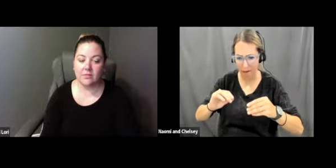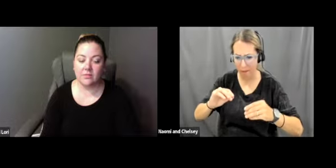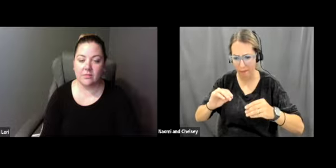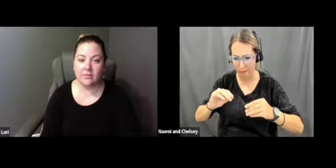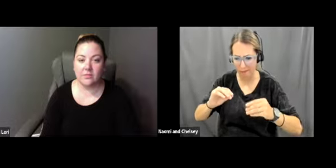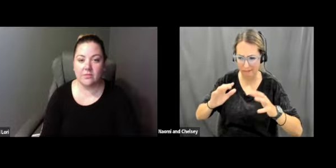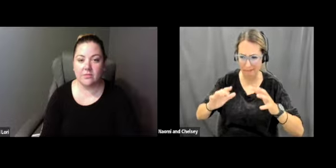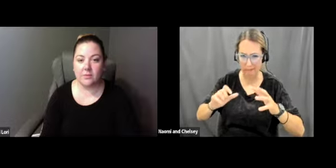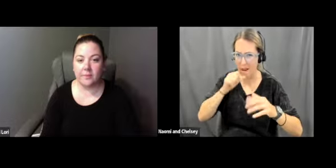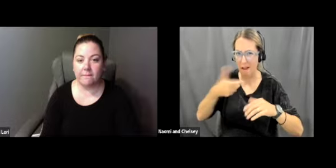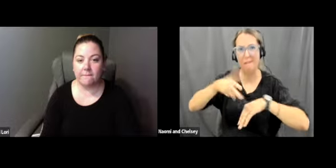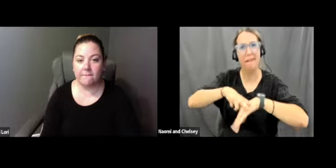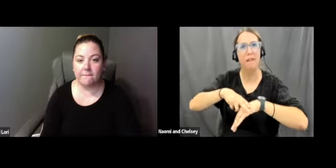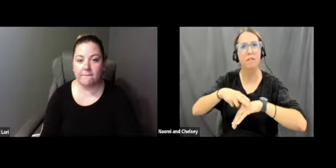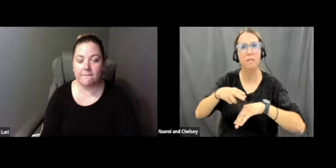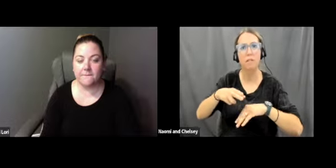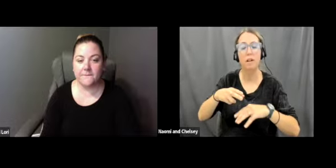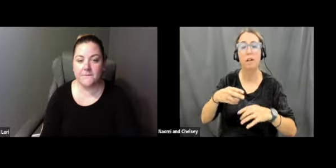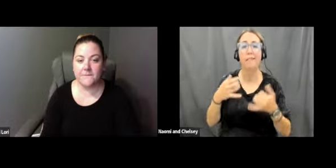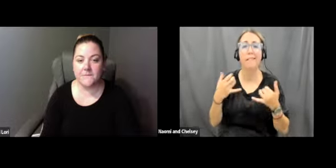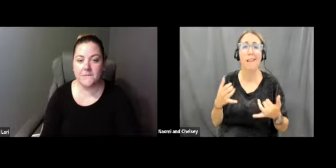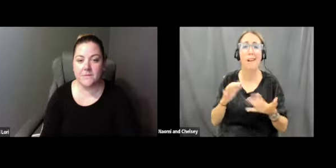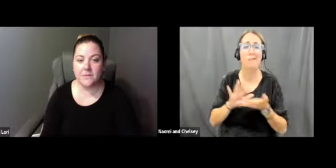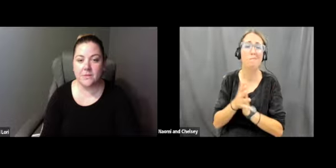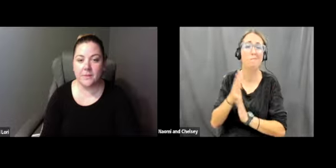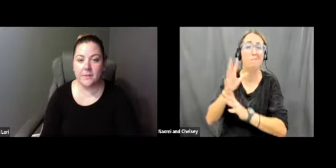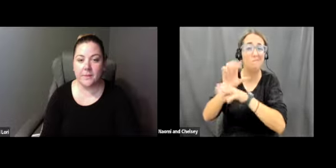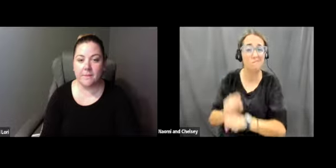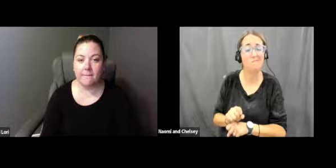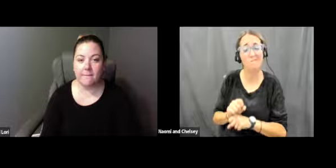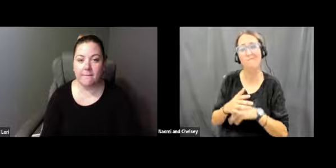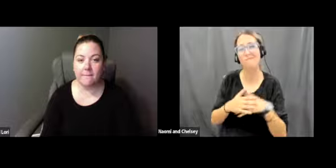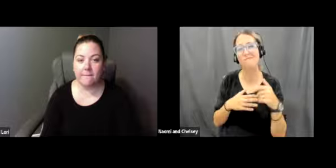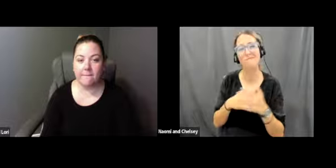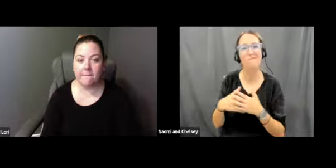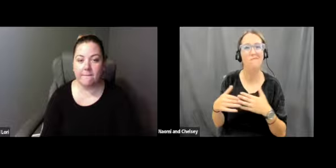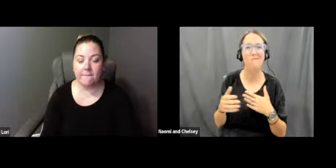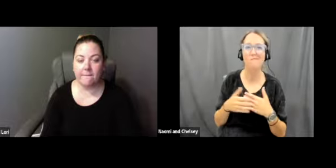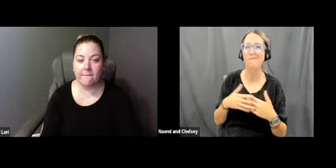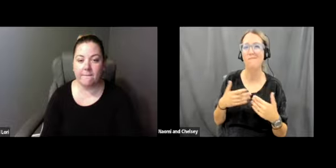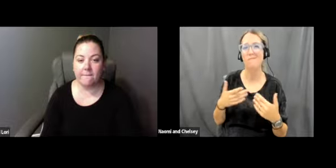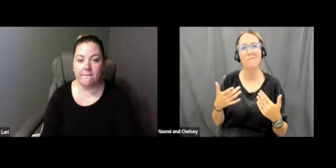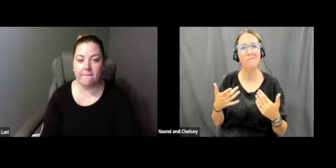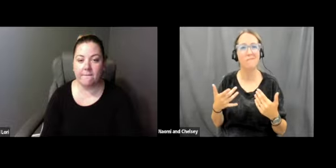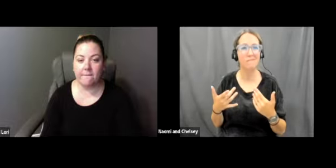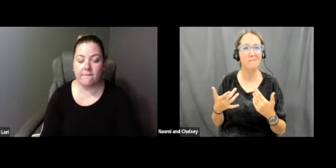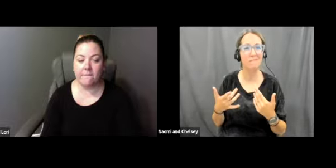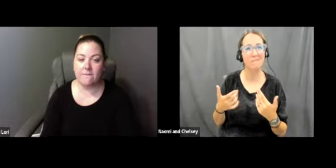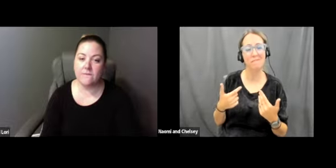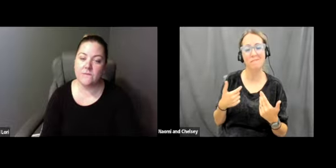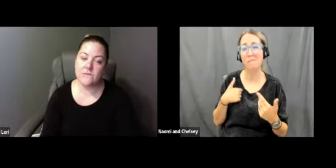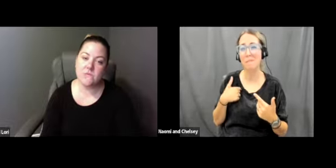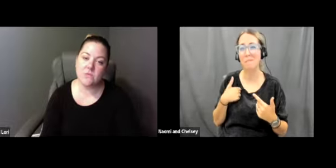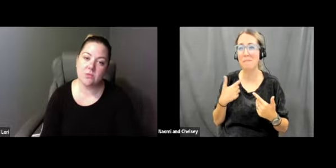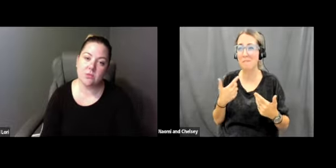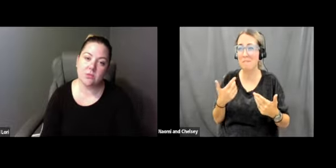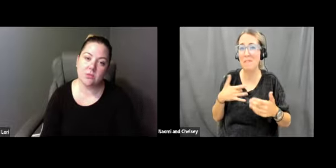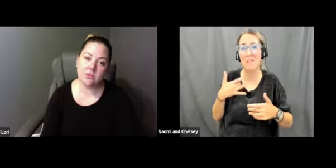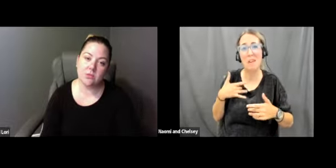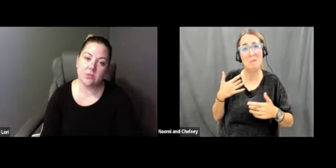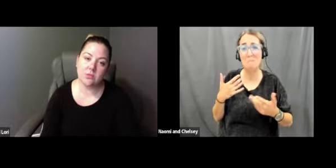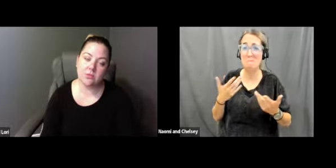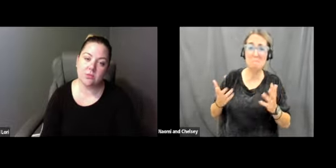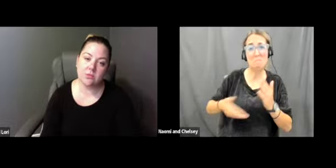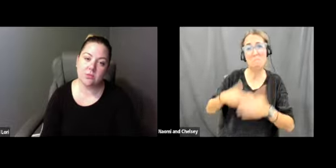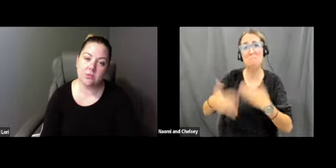But by the time we're here now at the end of the episode, it feels a lot more natural. Like it